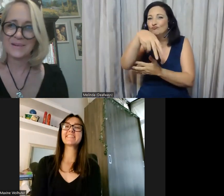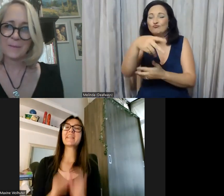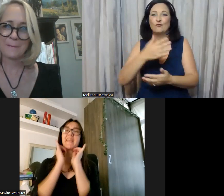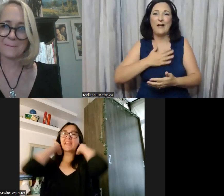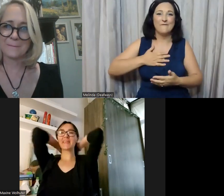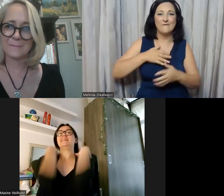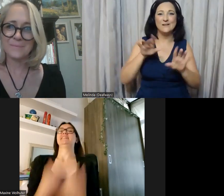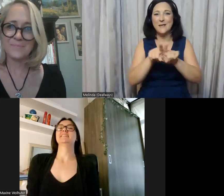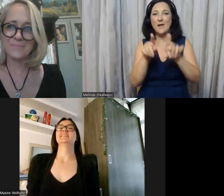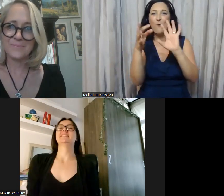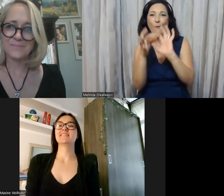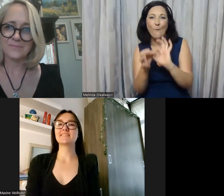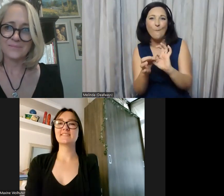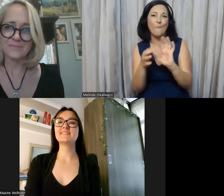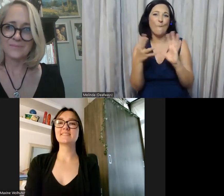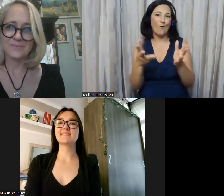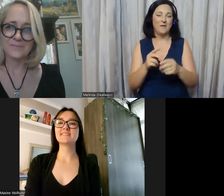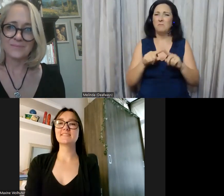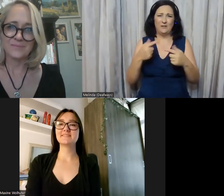home.